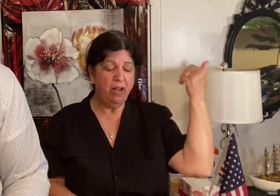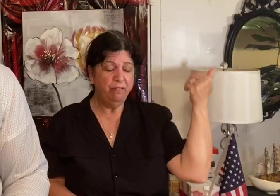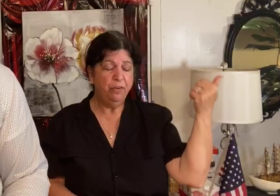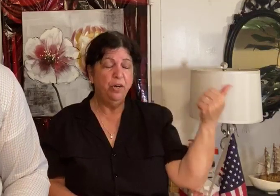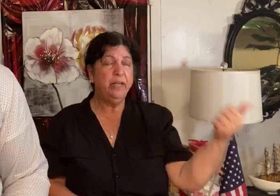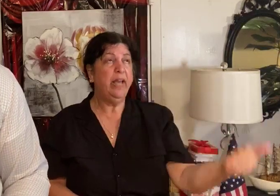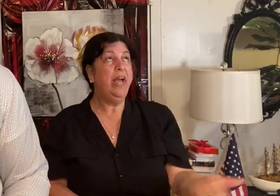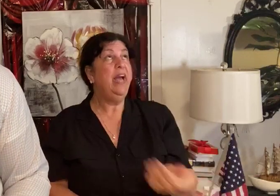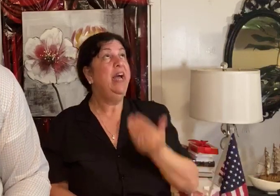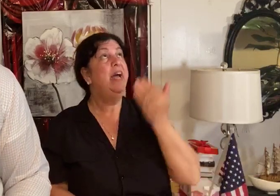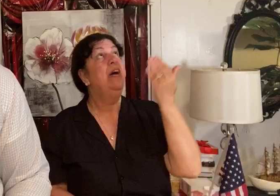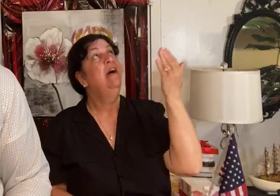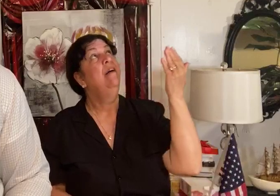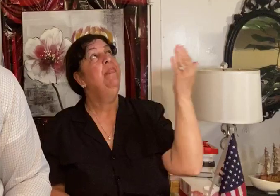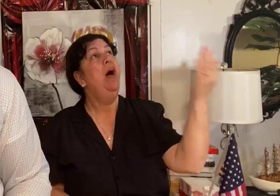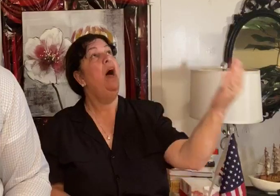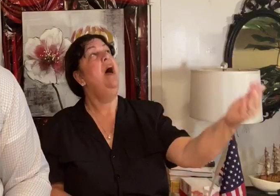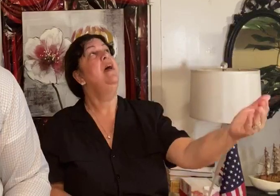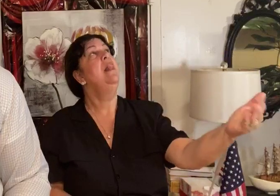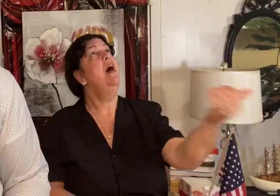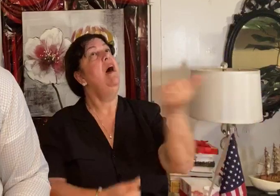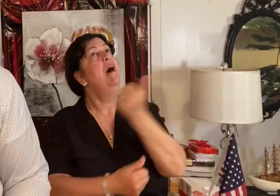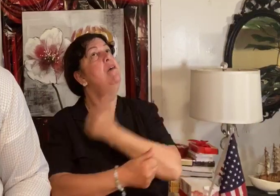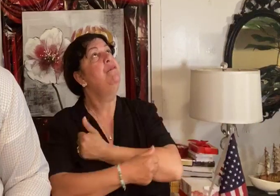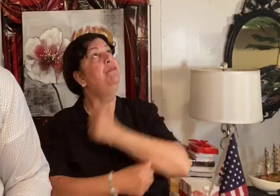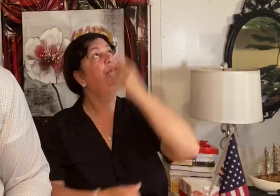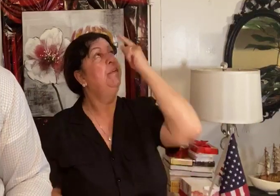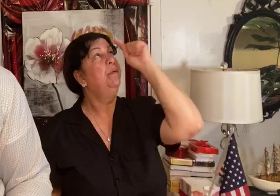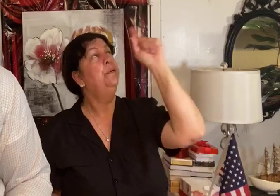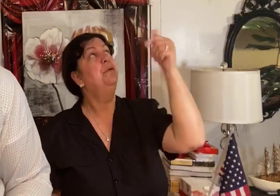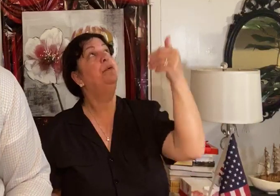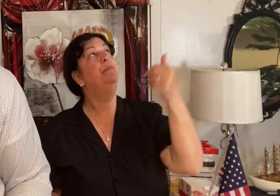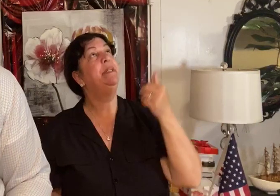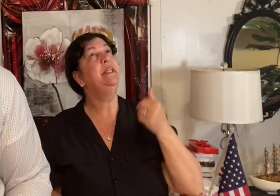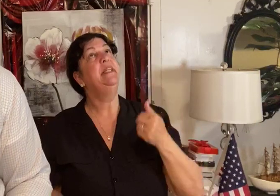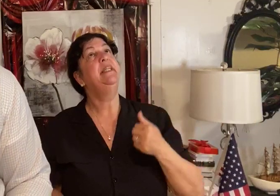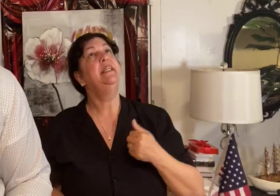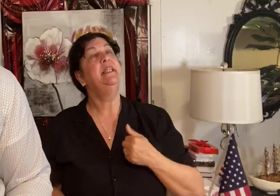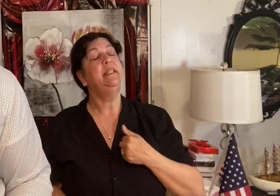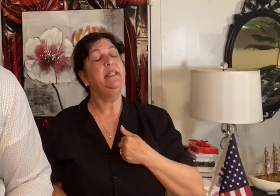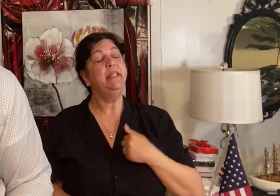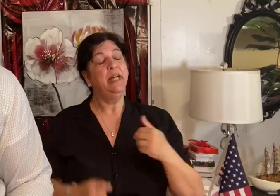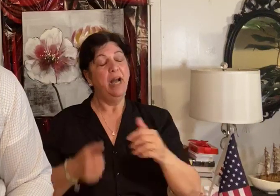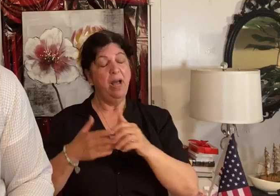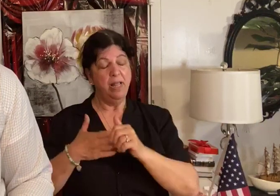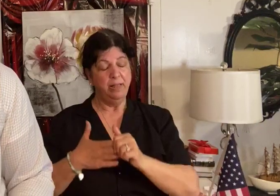lest I forget thy love for me,